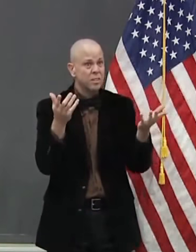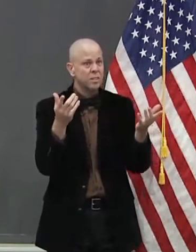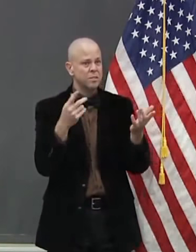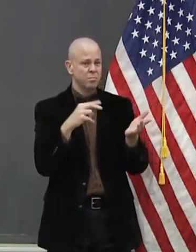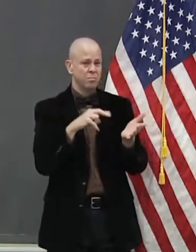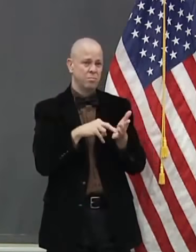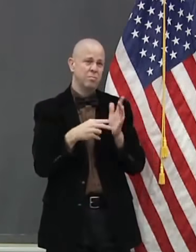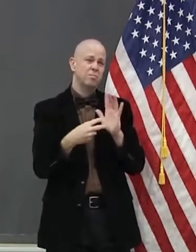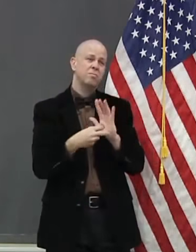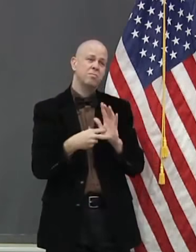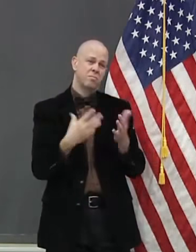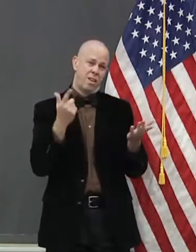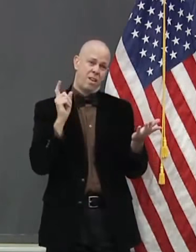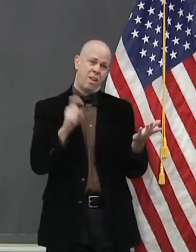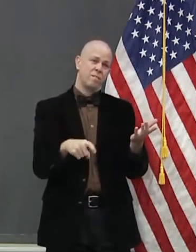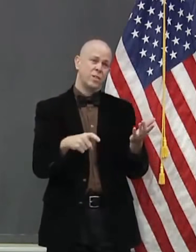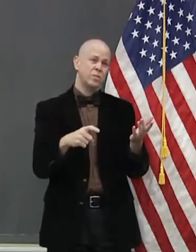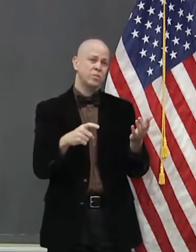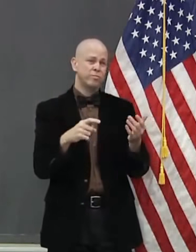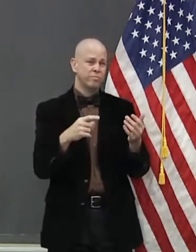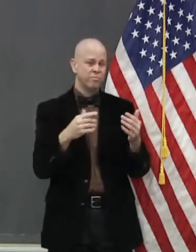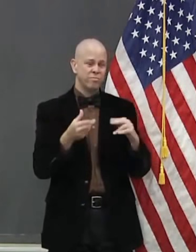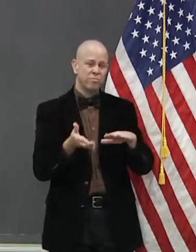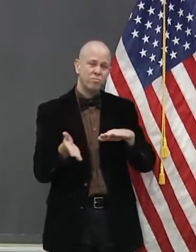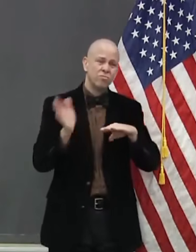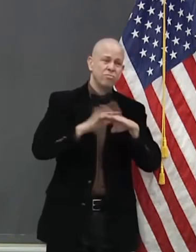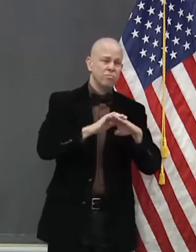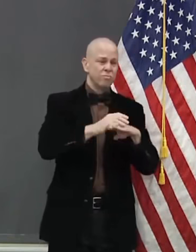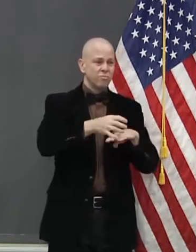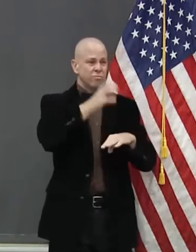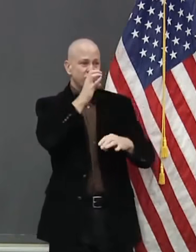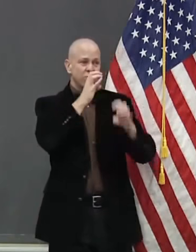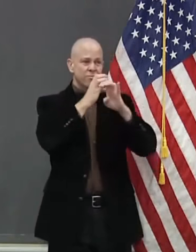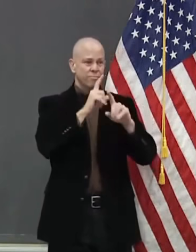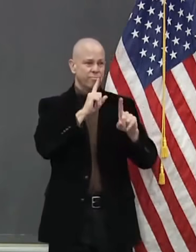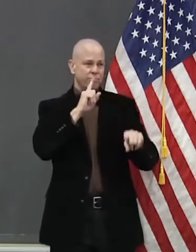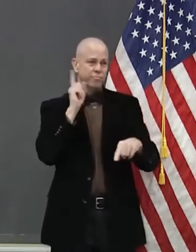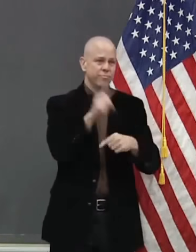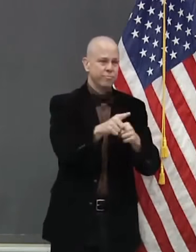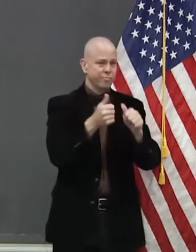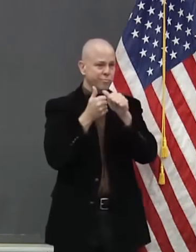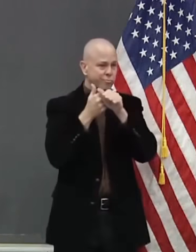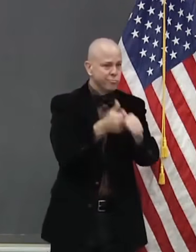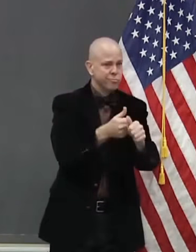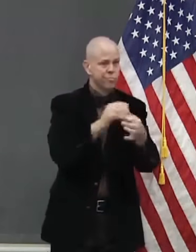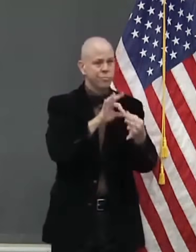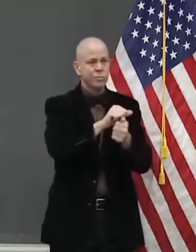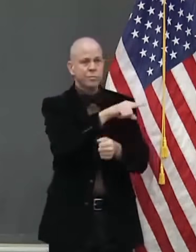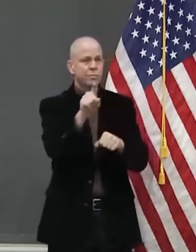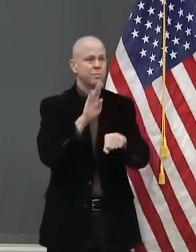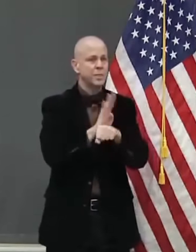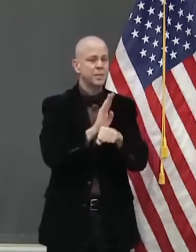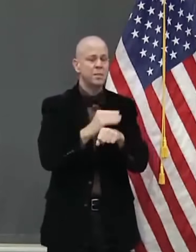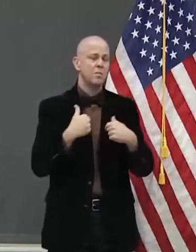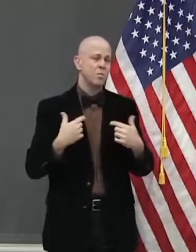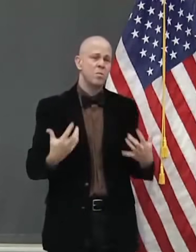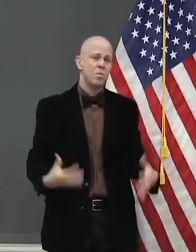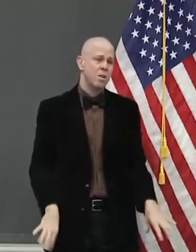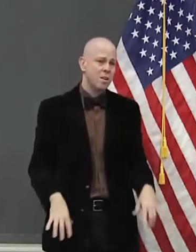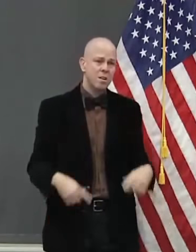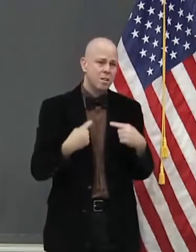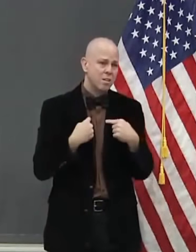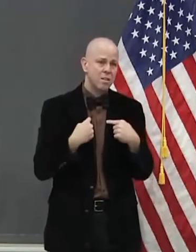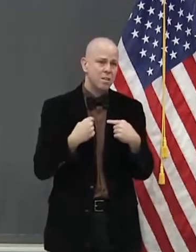to take further restrictive measures on our businesses. I don't want to do that. I don't think it is good for